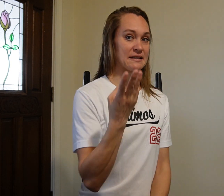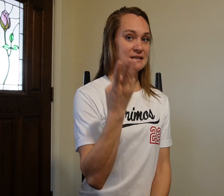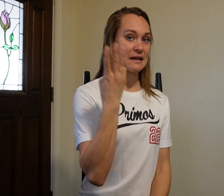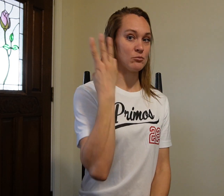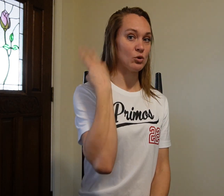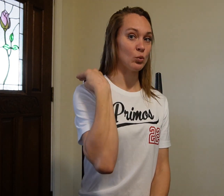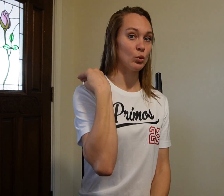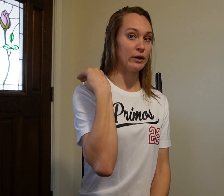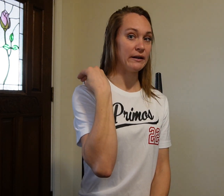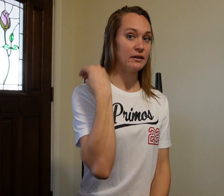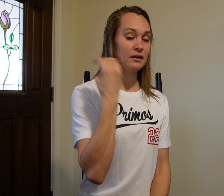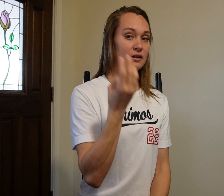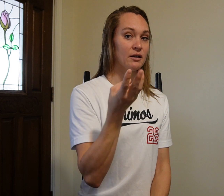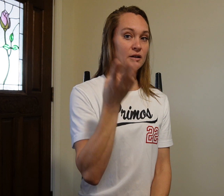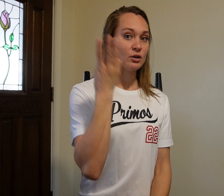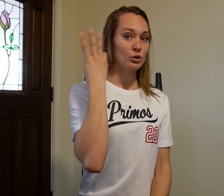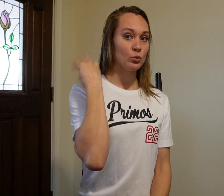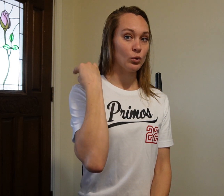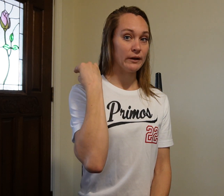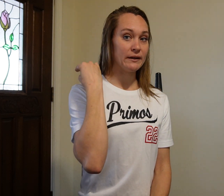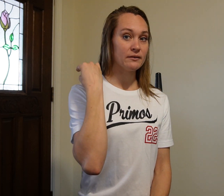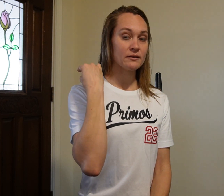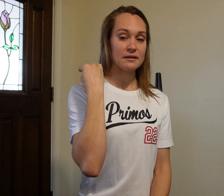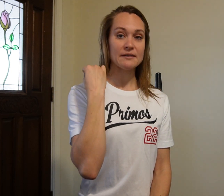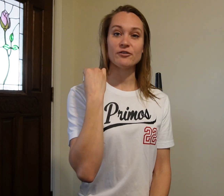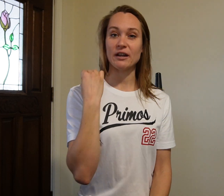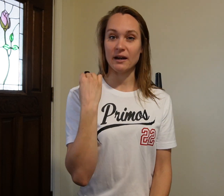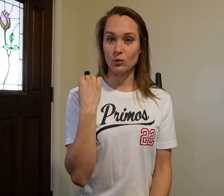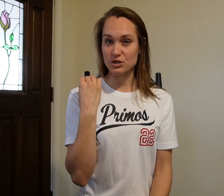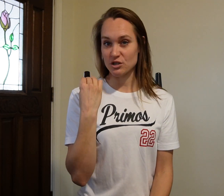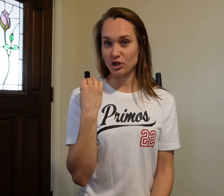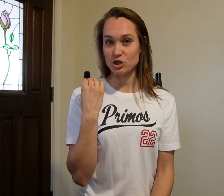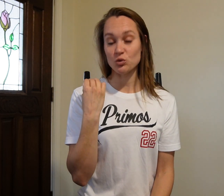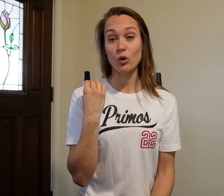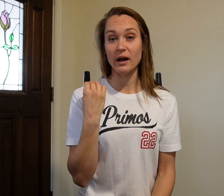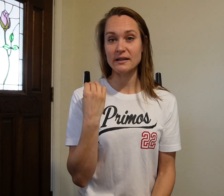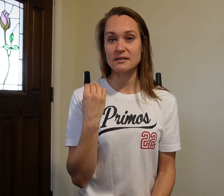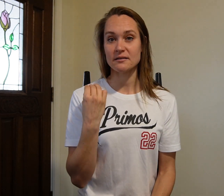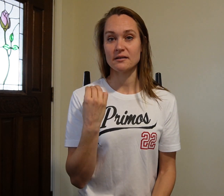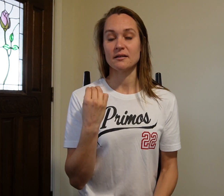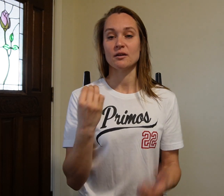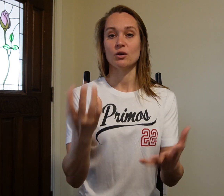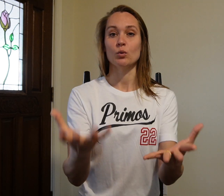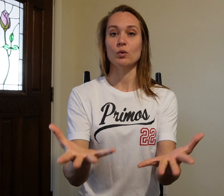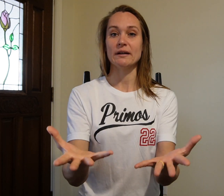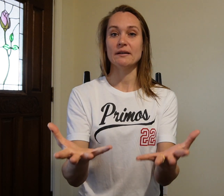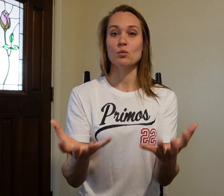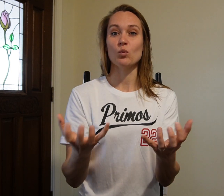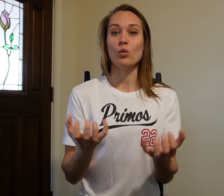same would. Would. For care, we're still going to do want. Would